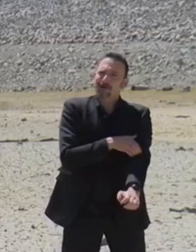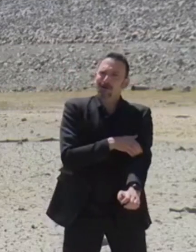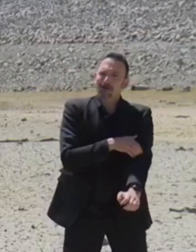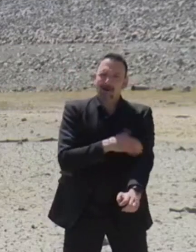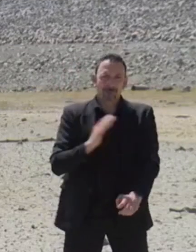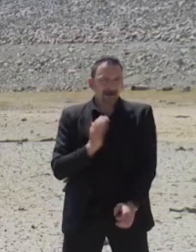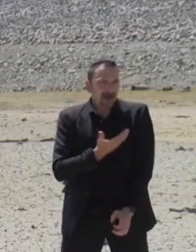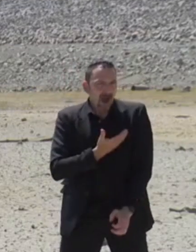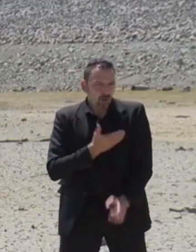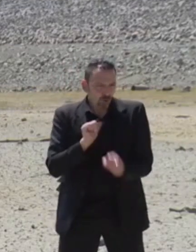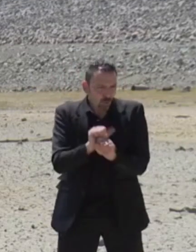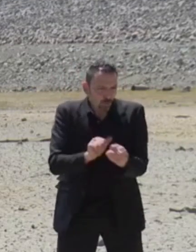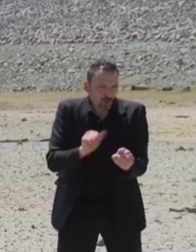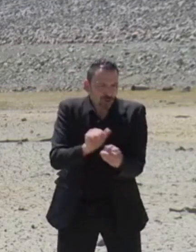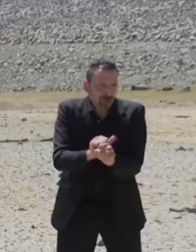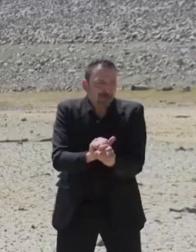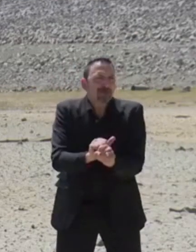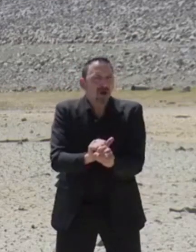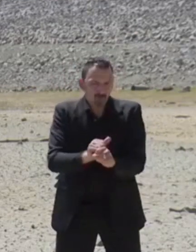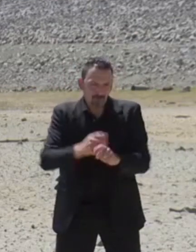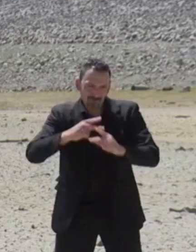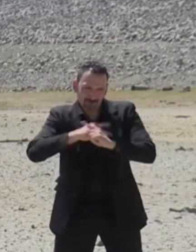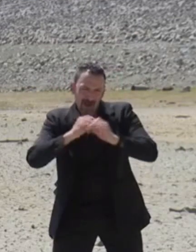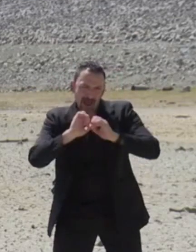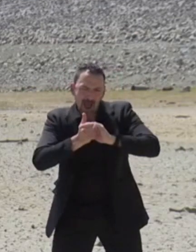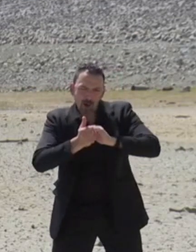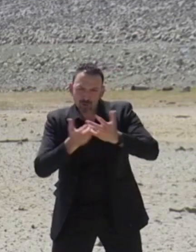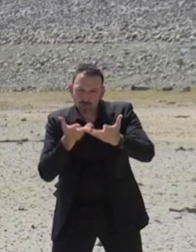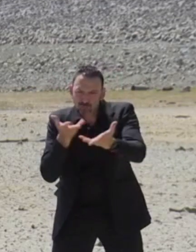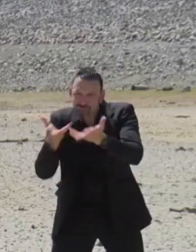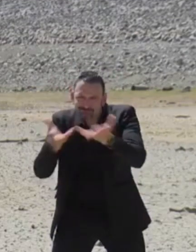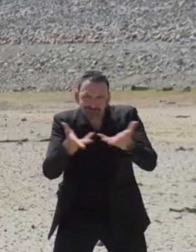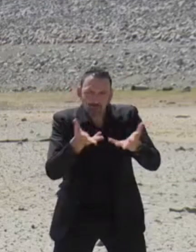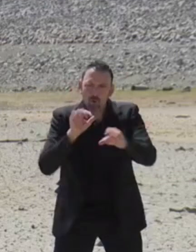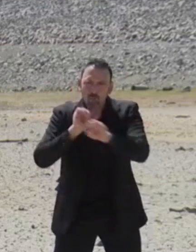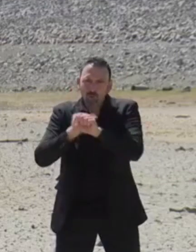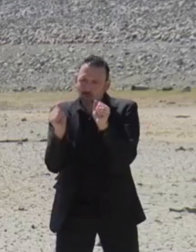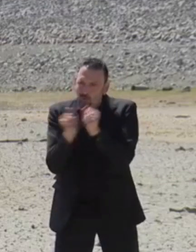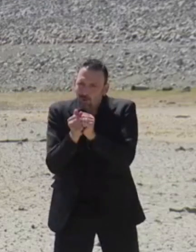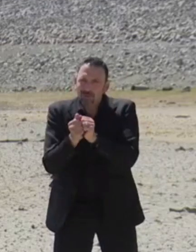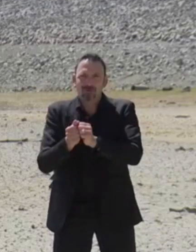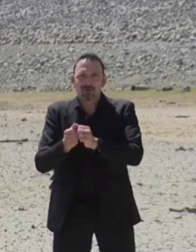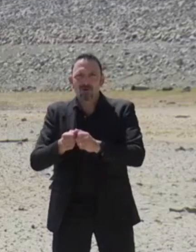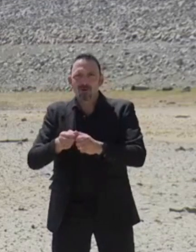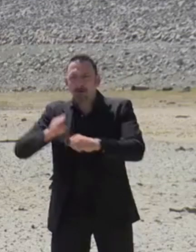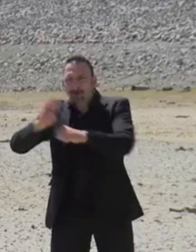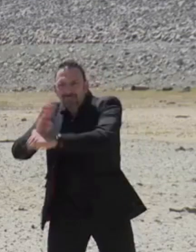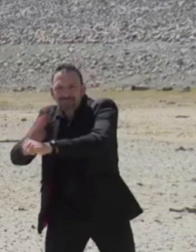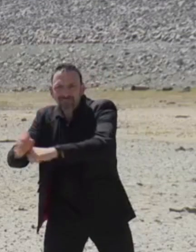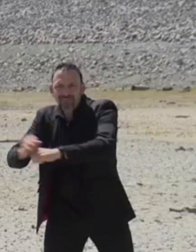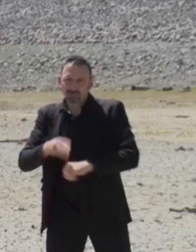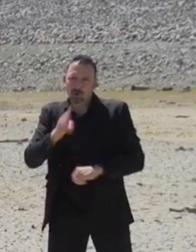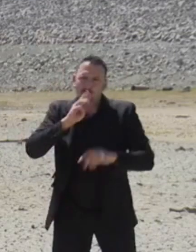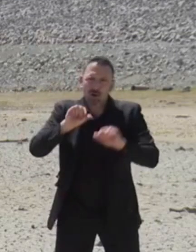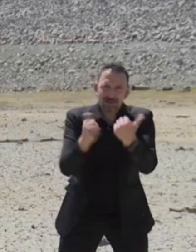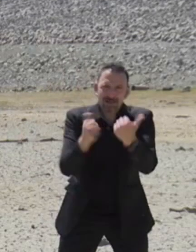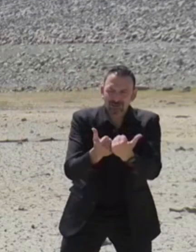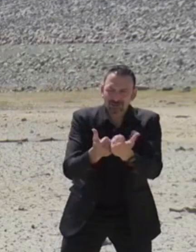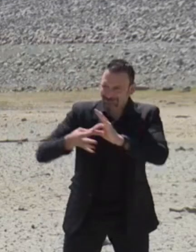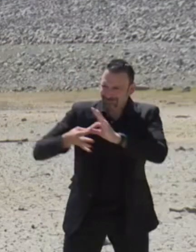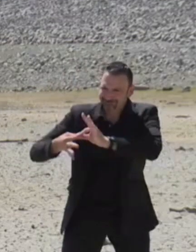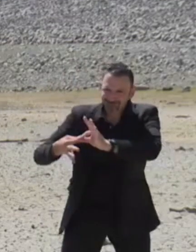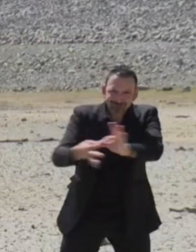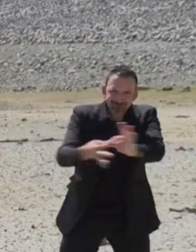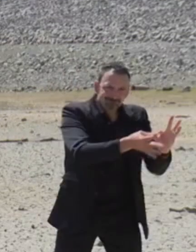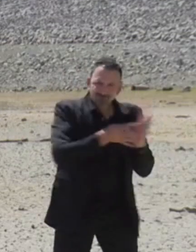will use them in partnership with local communities and the local water agencies to understand what actions need to be taken